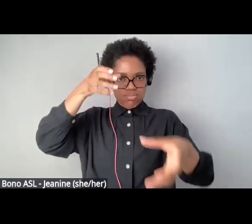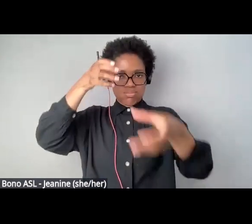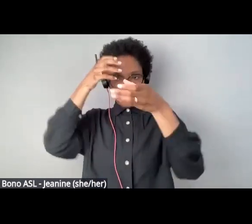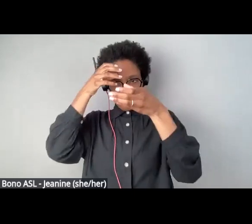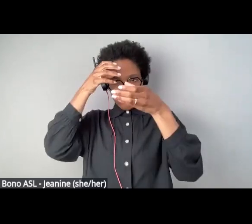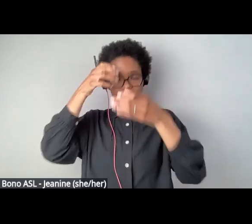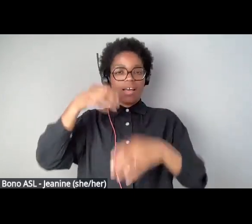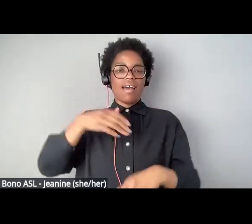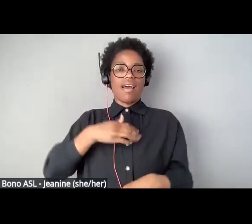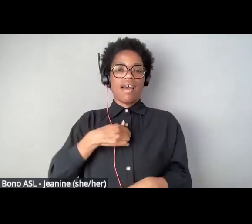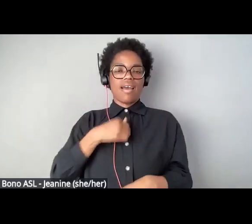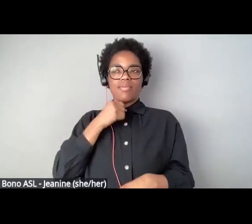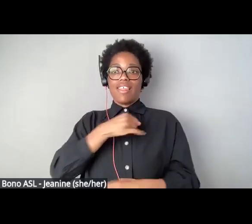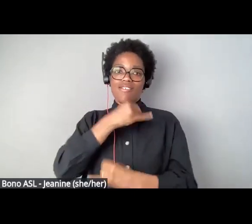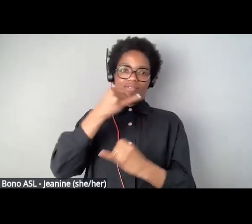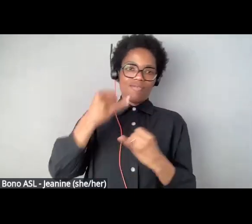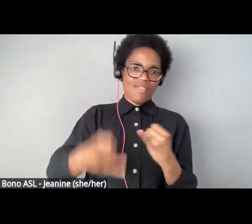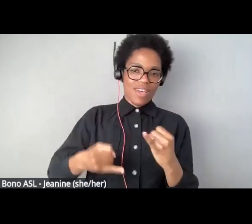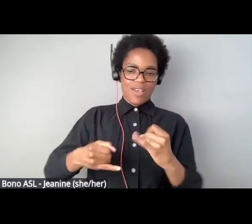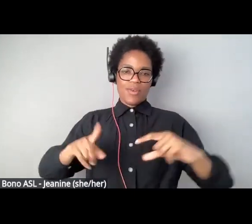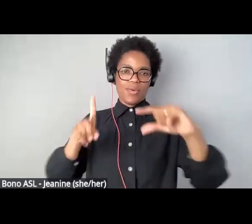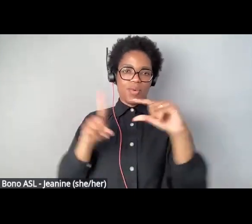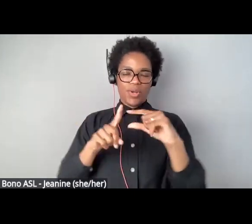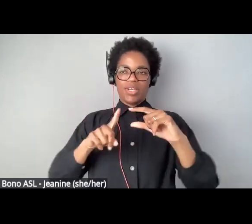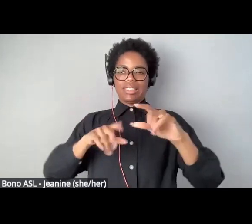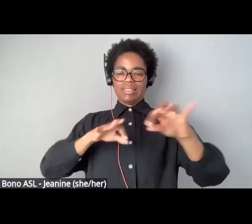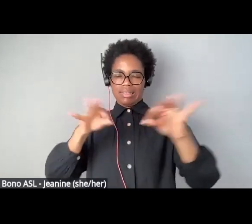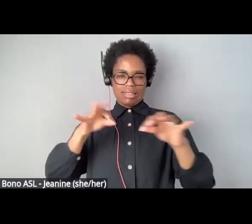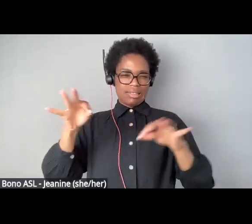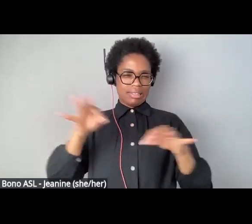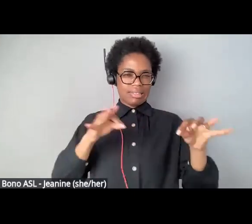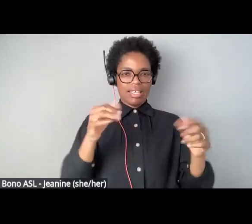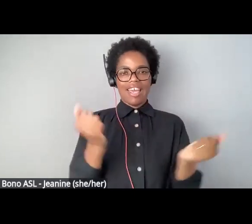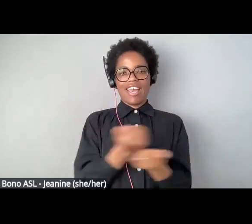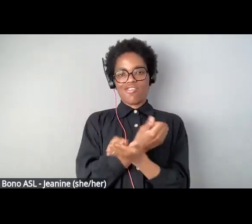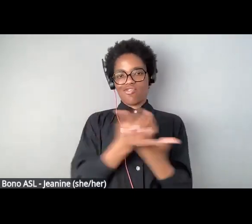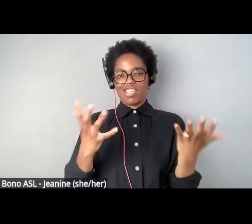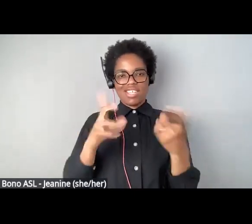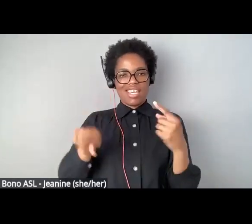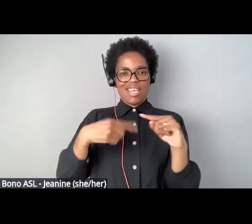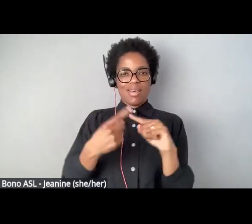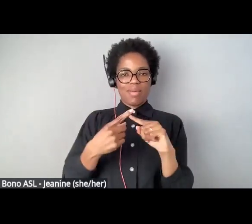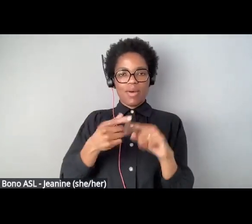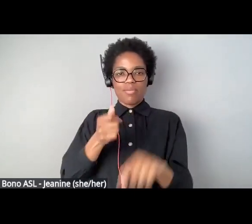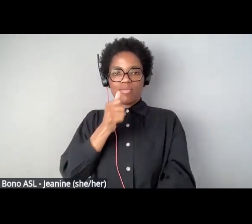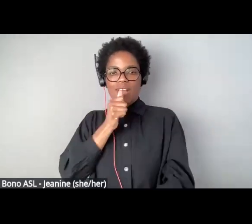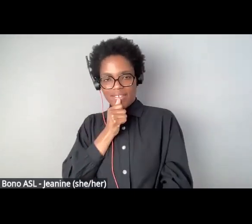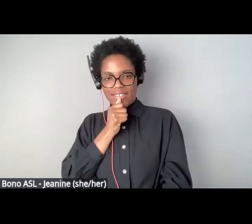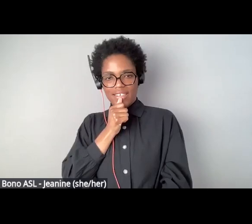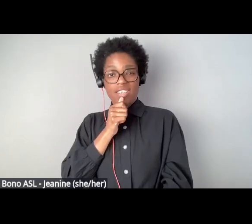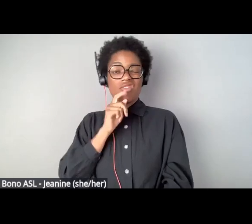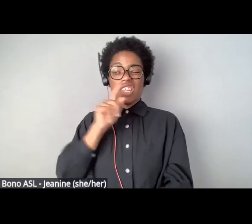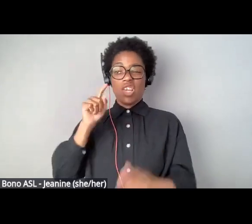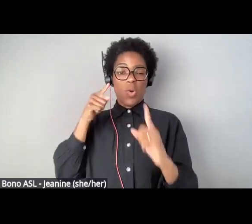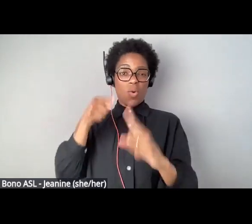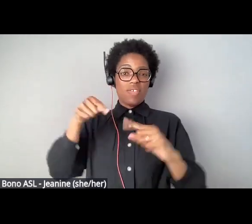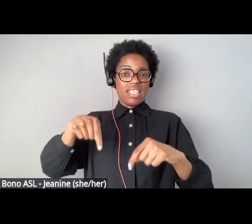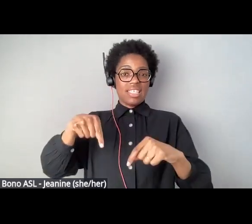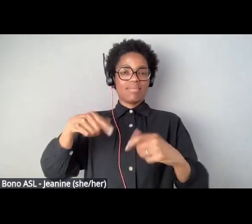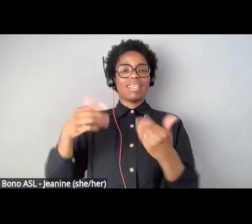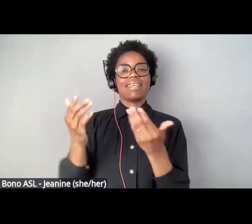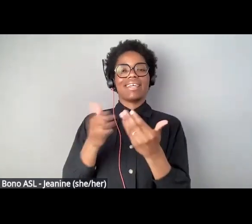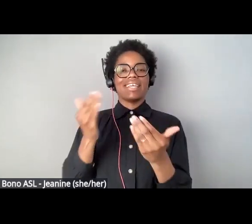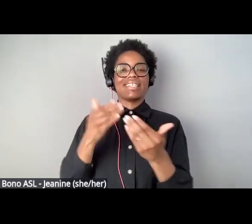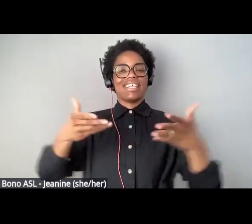word in internet privacy or security. It's hopefully just an easy intro to give you some basic protection. We're